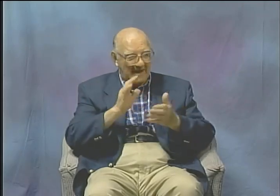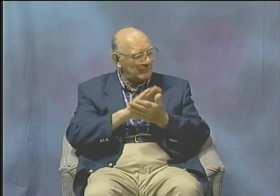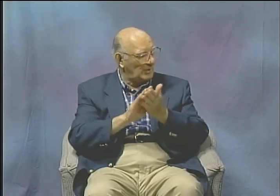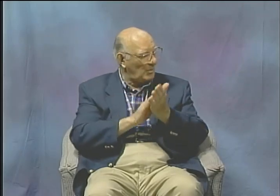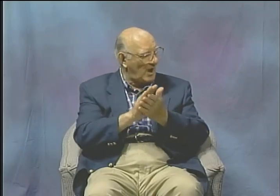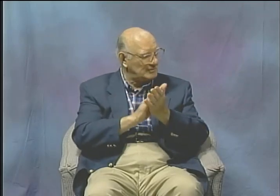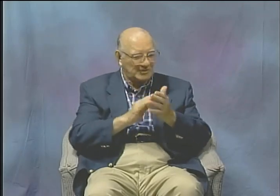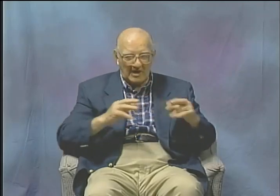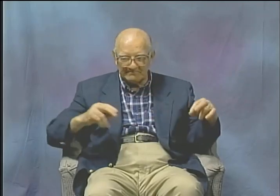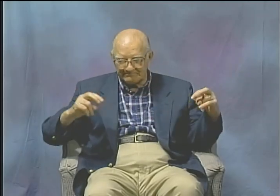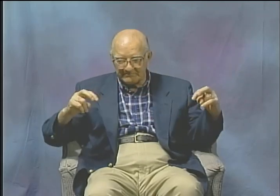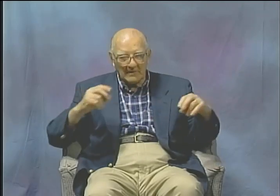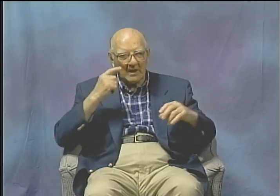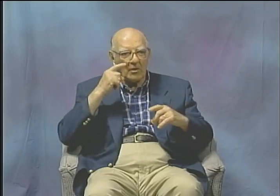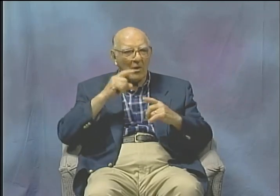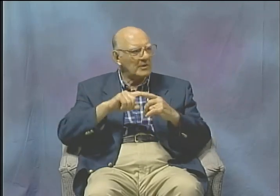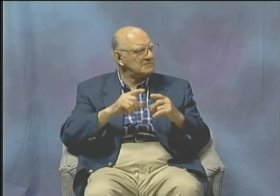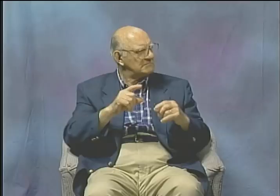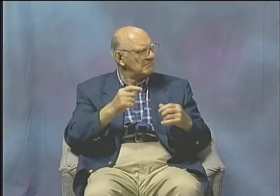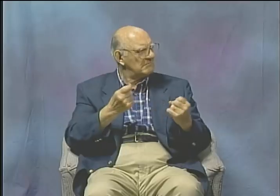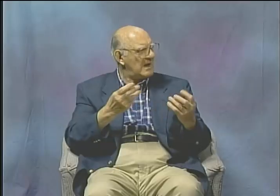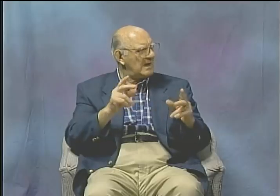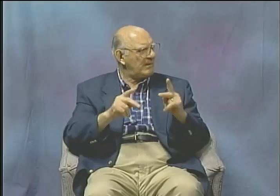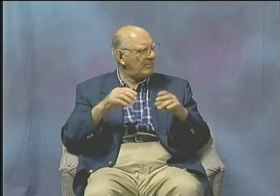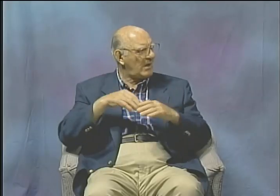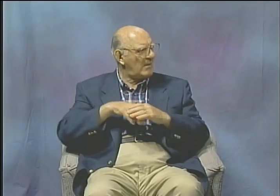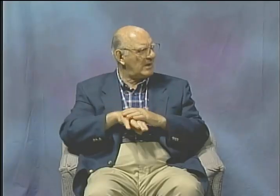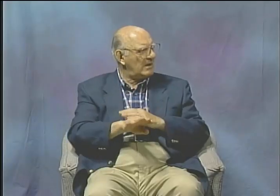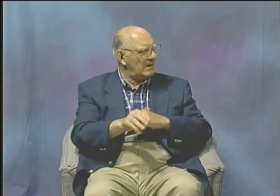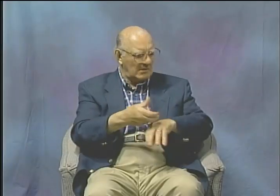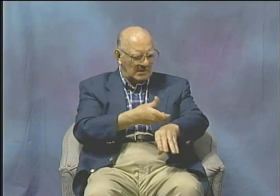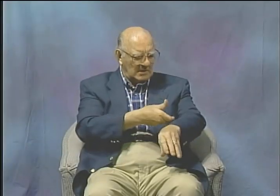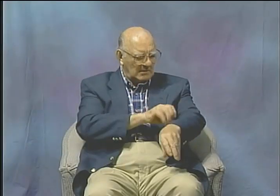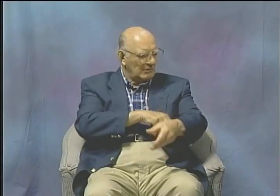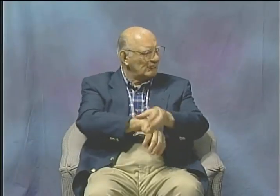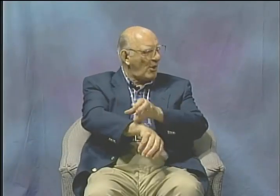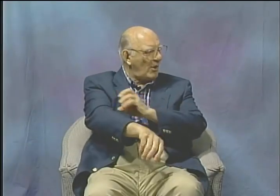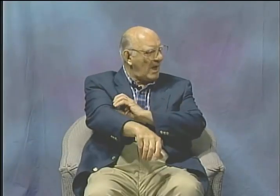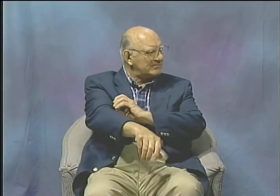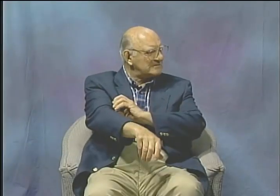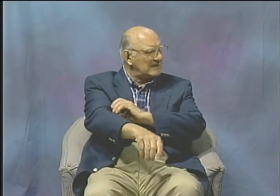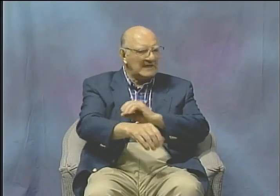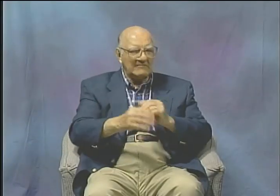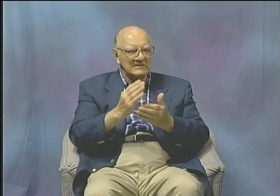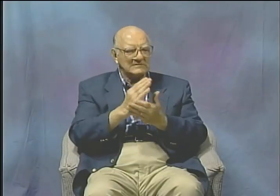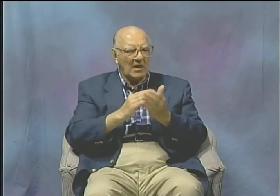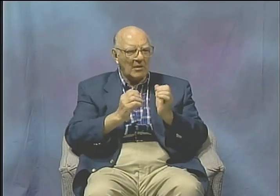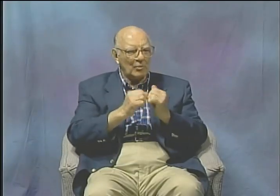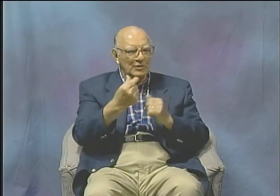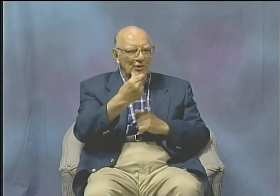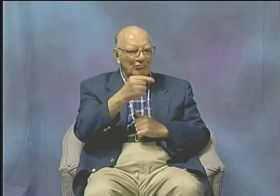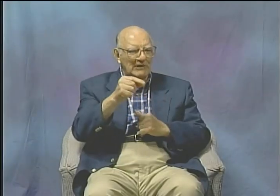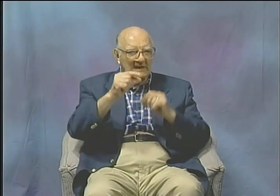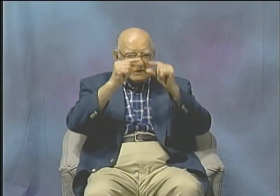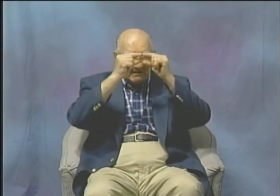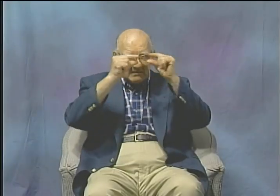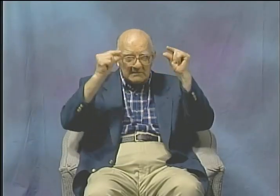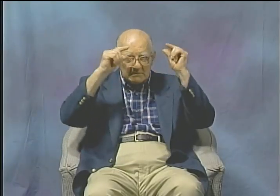we washed up. I noticed many people coming in, roll up the sleeves, some with green